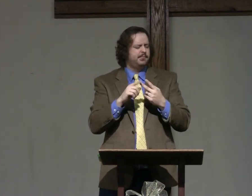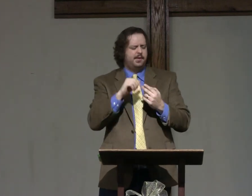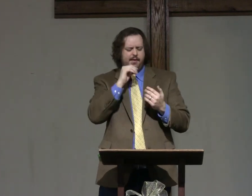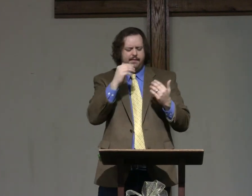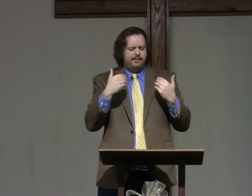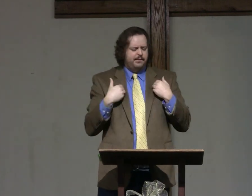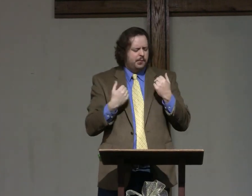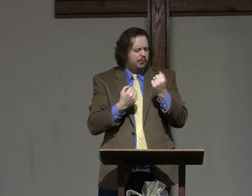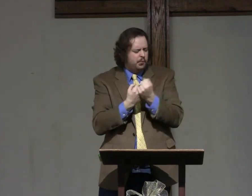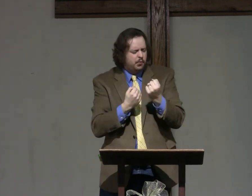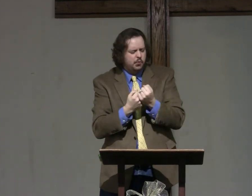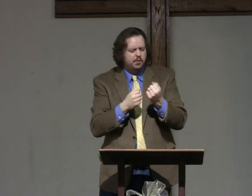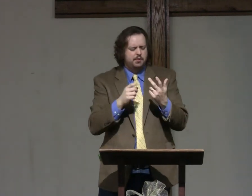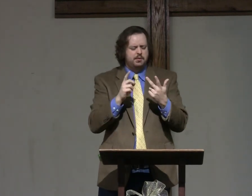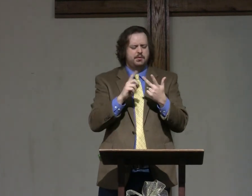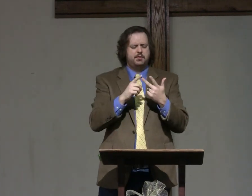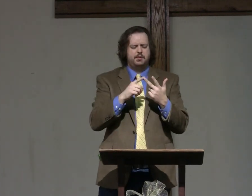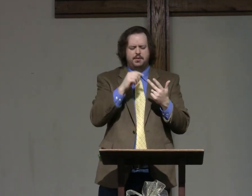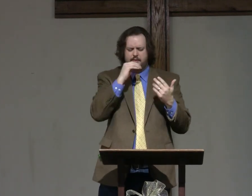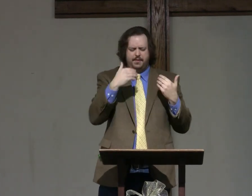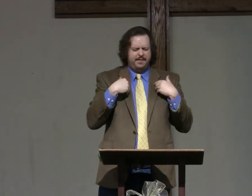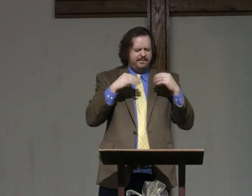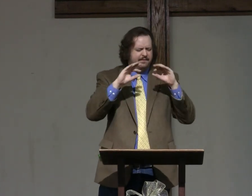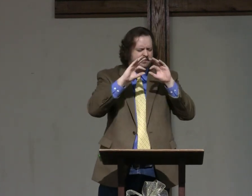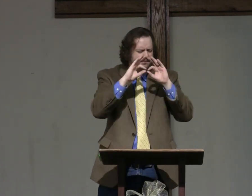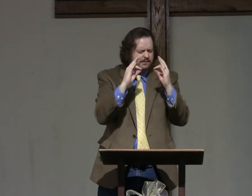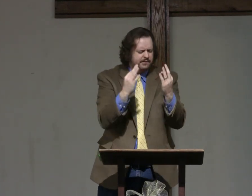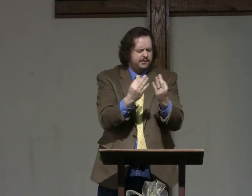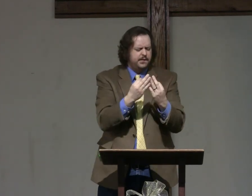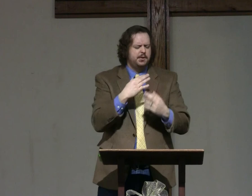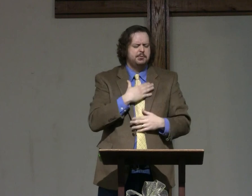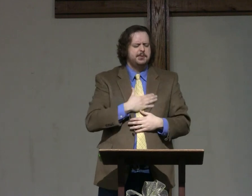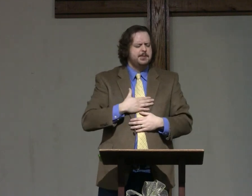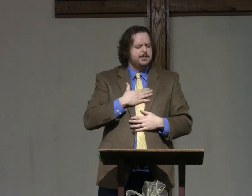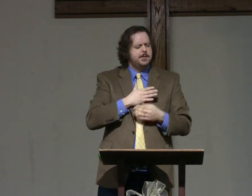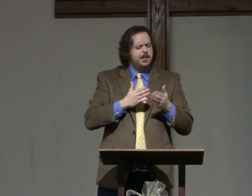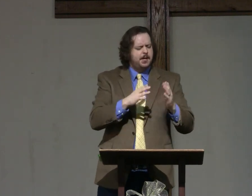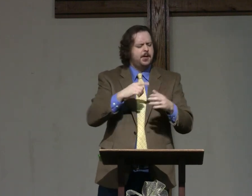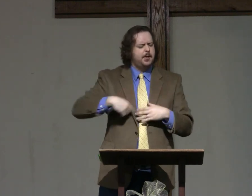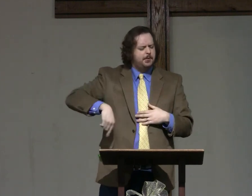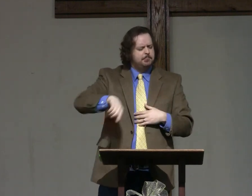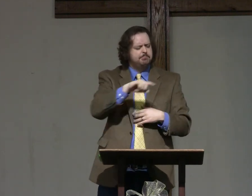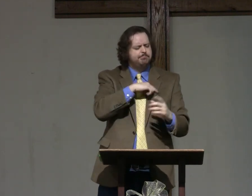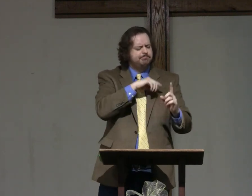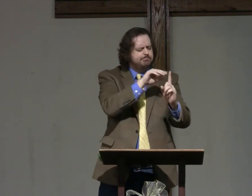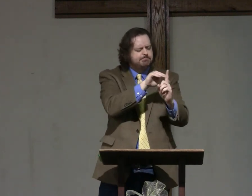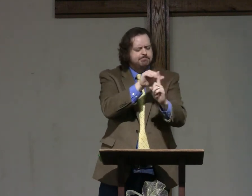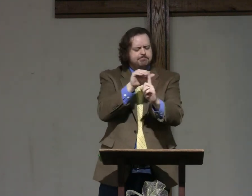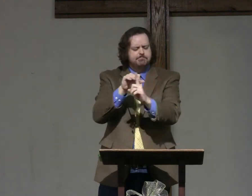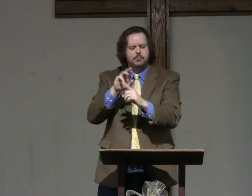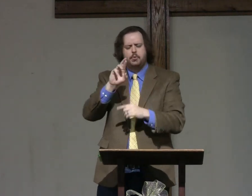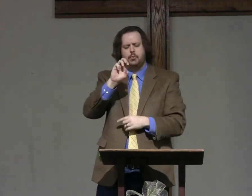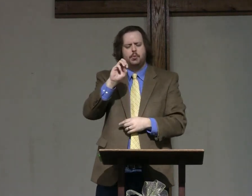Those who have family and support pray that